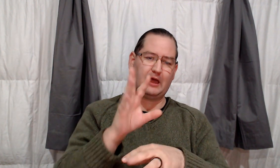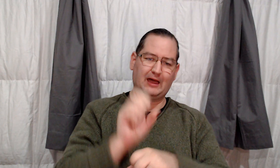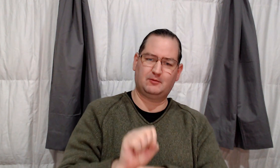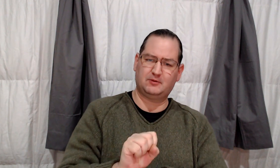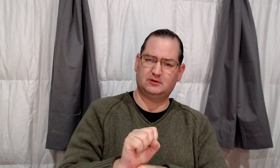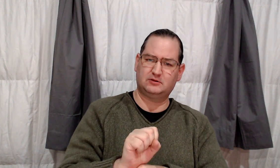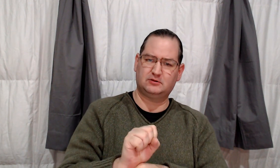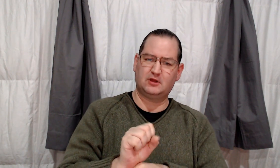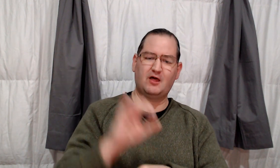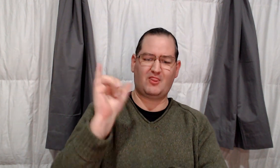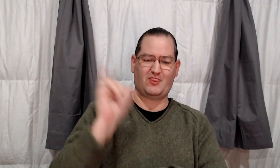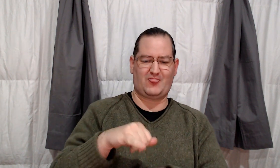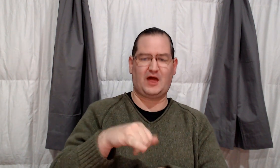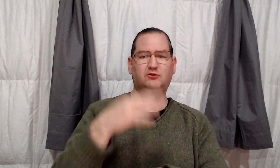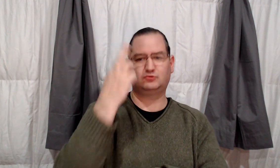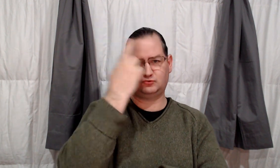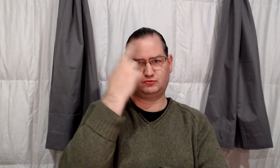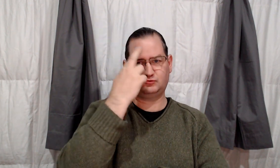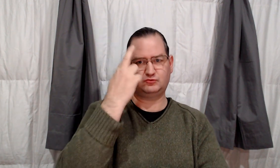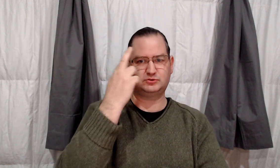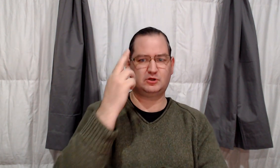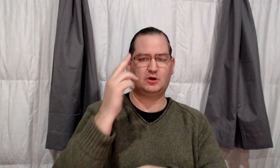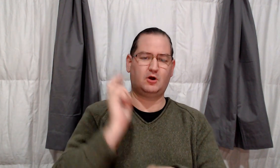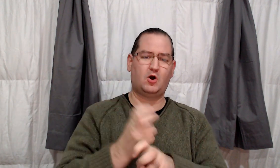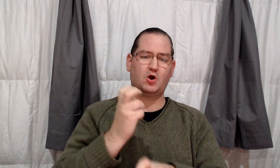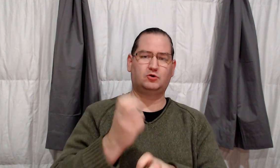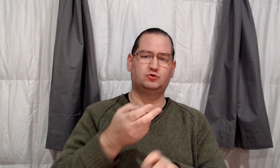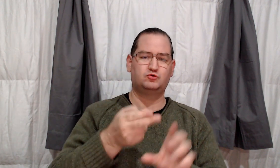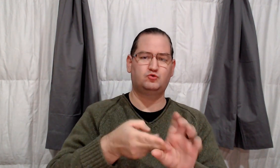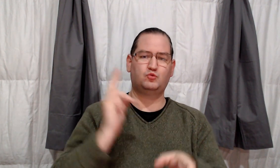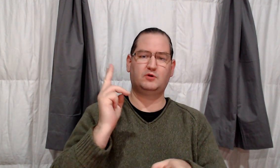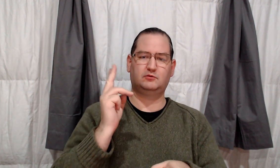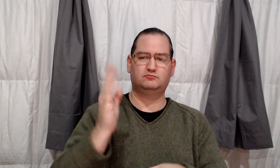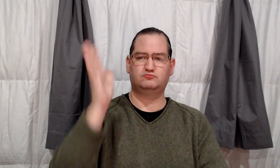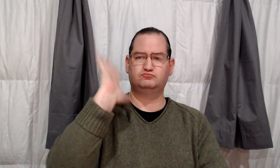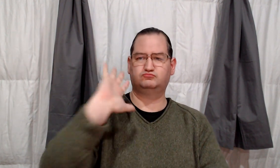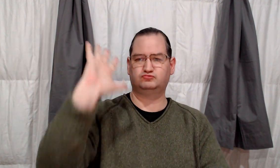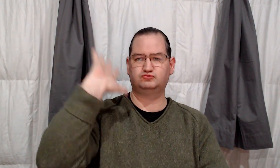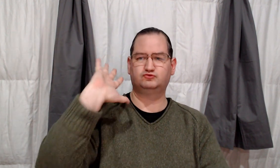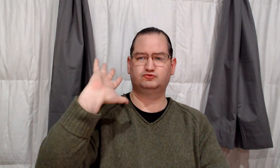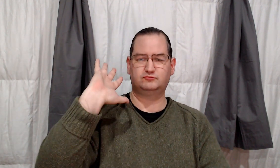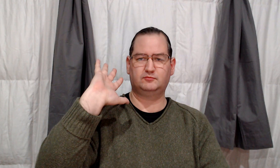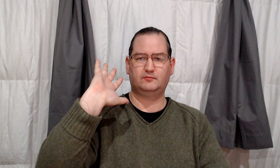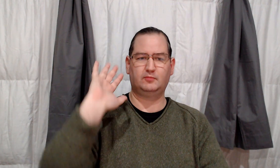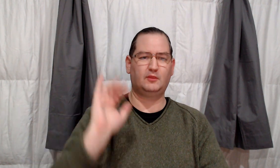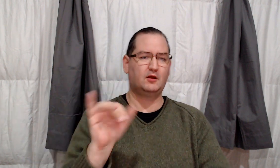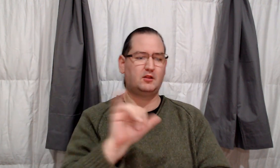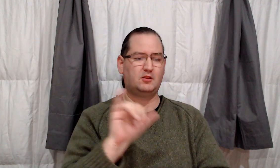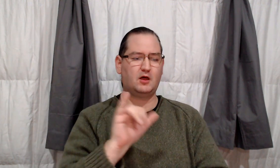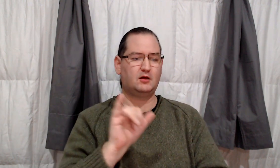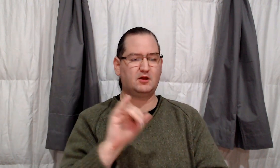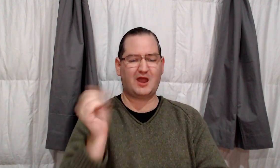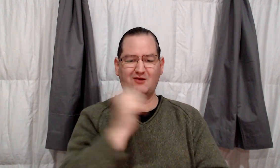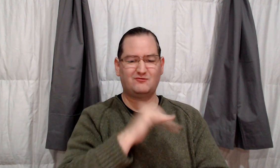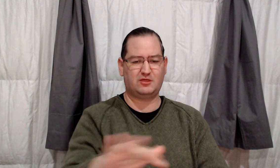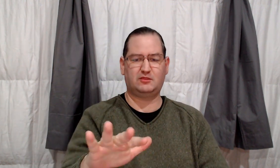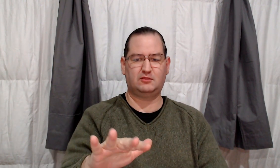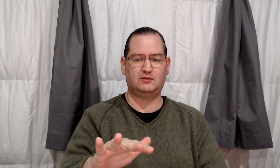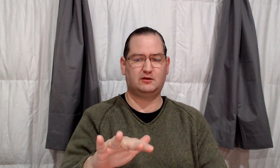past. Like everything you've learned to do, walking, talking, reading, writing, riding